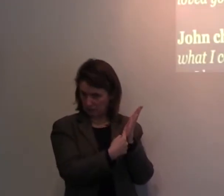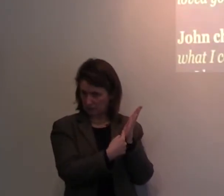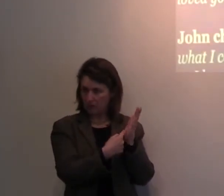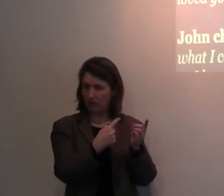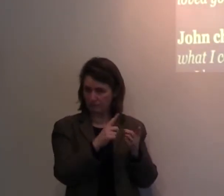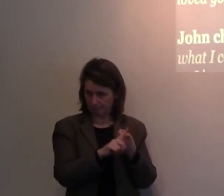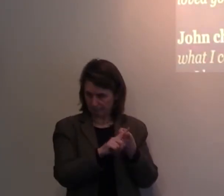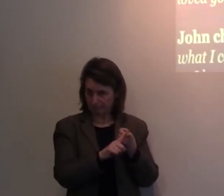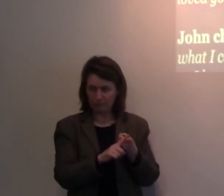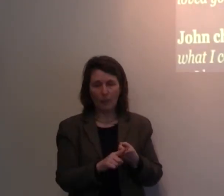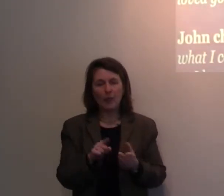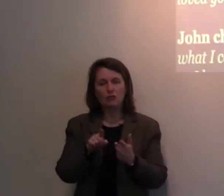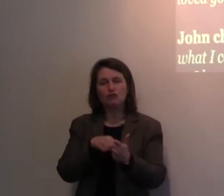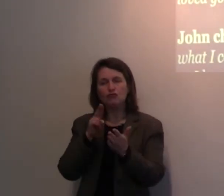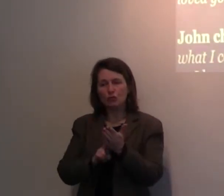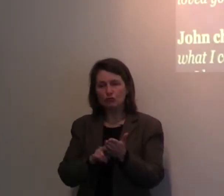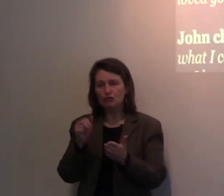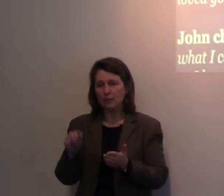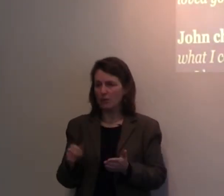John chapter 13, verse 34.